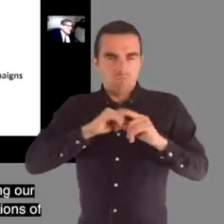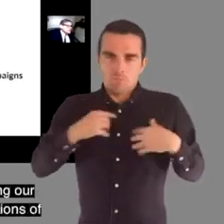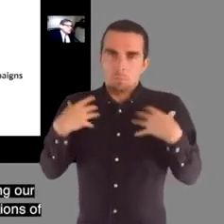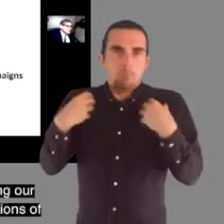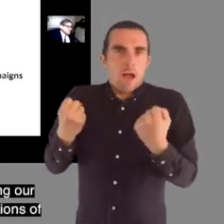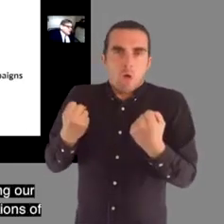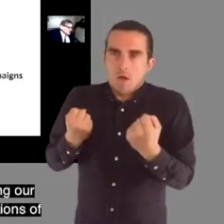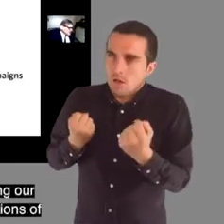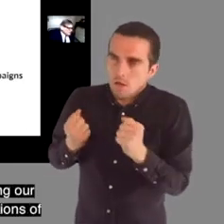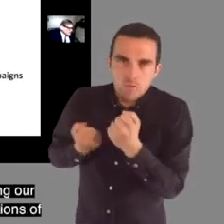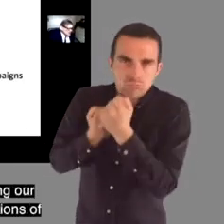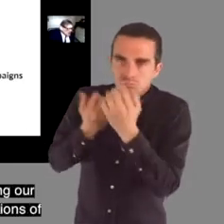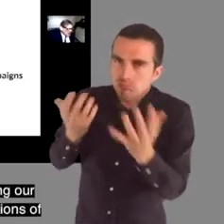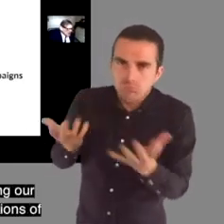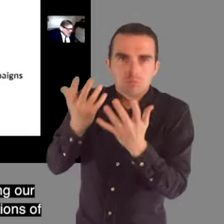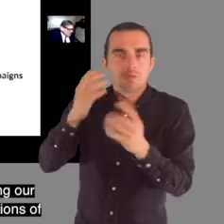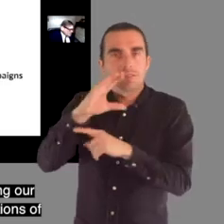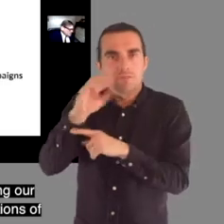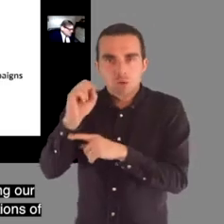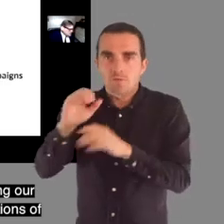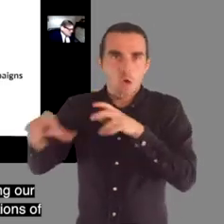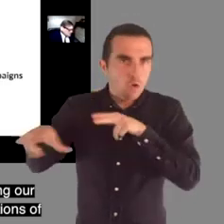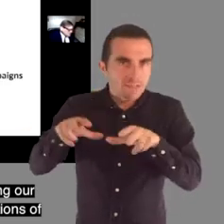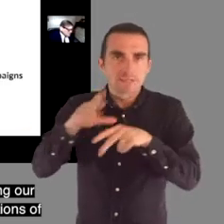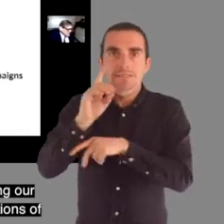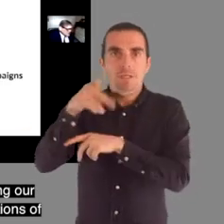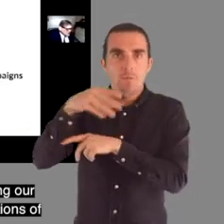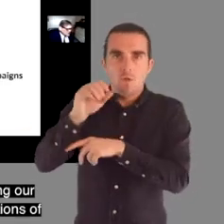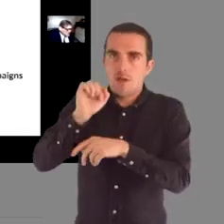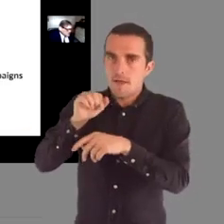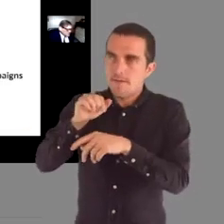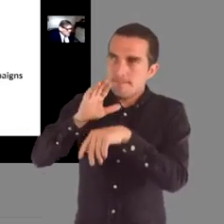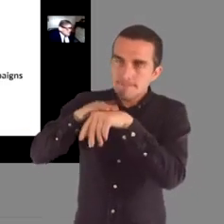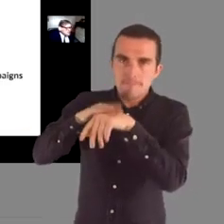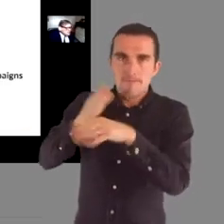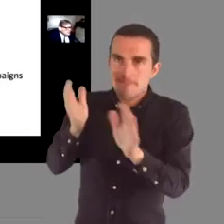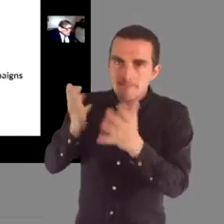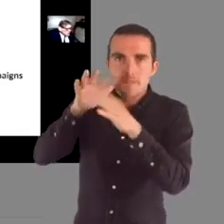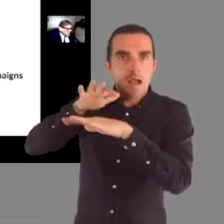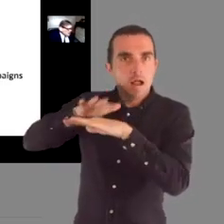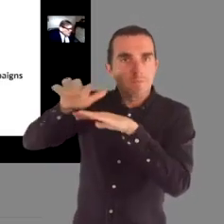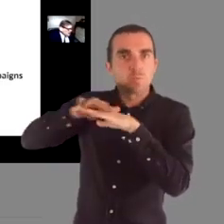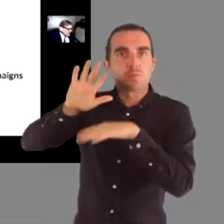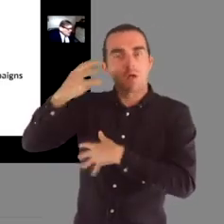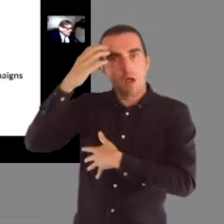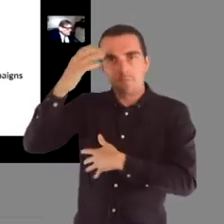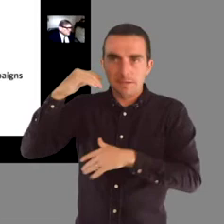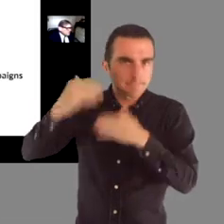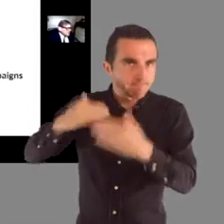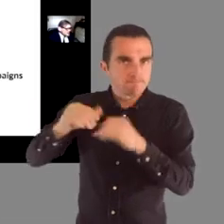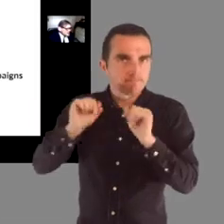all ways of exercising our power as civil society organizations, the DPOs, to persuade and influence